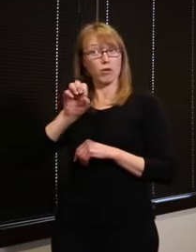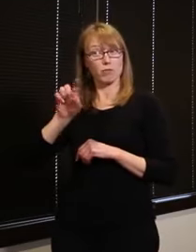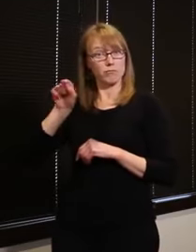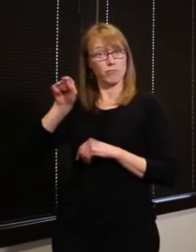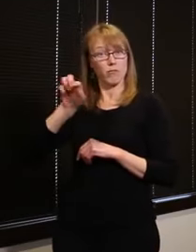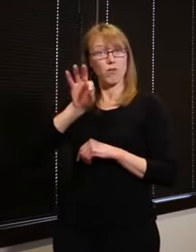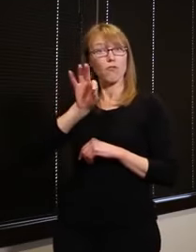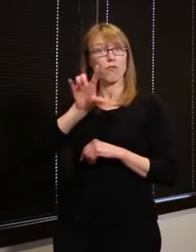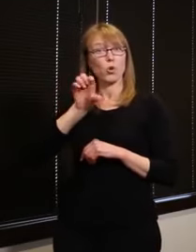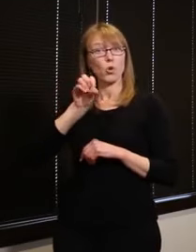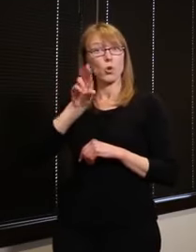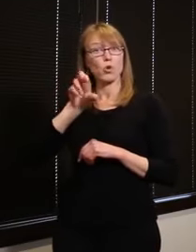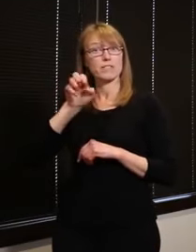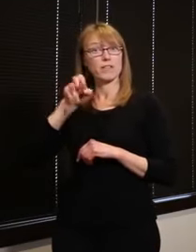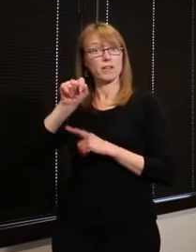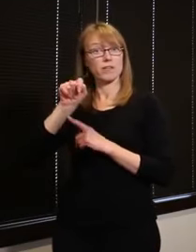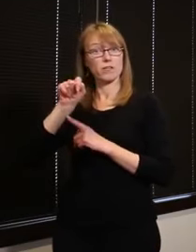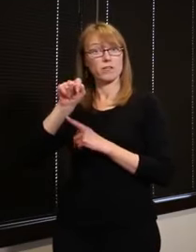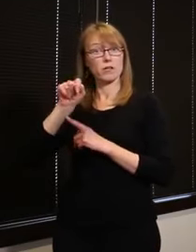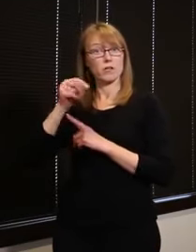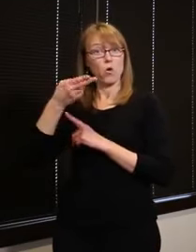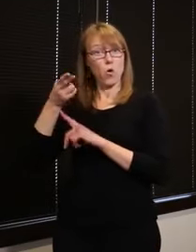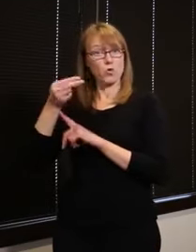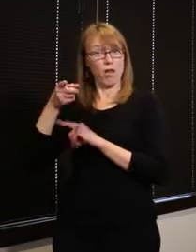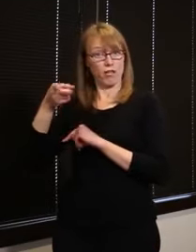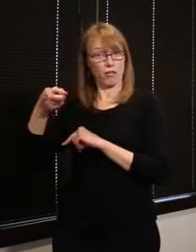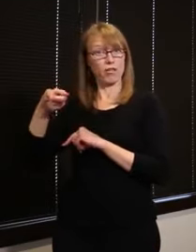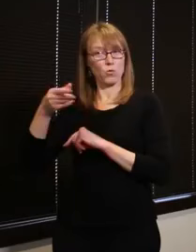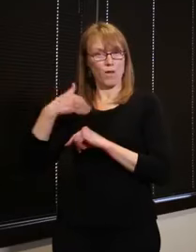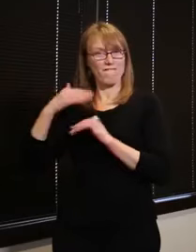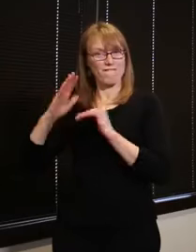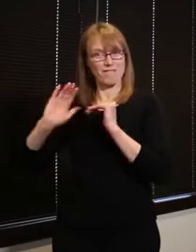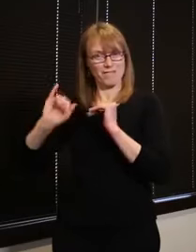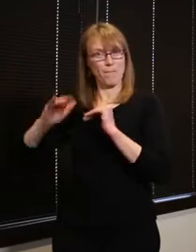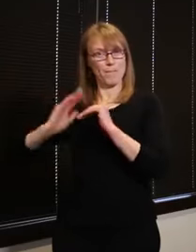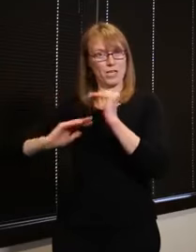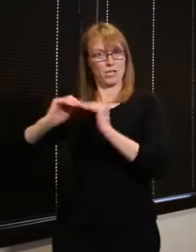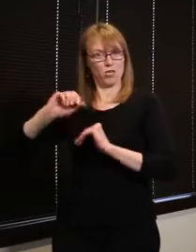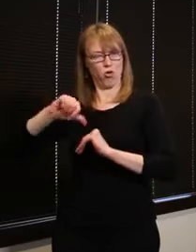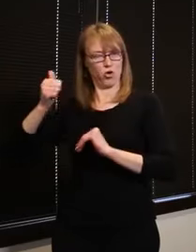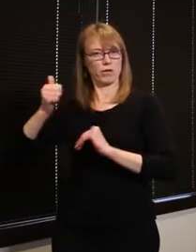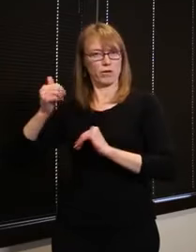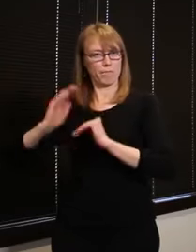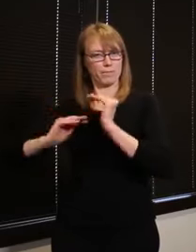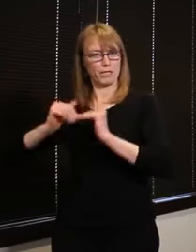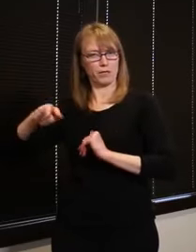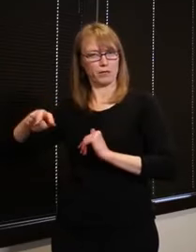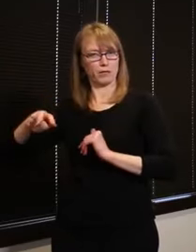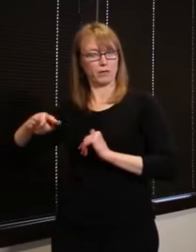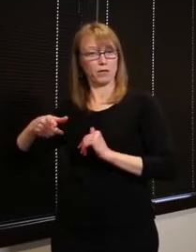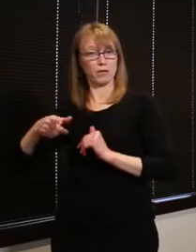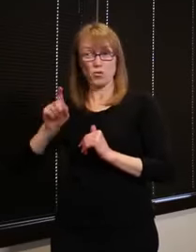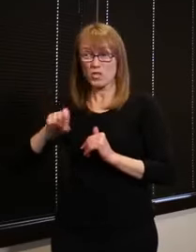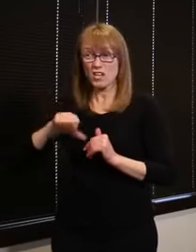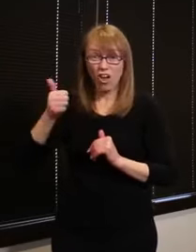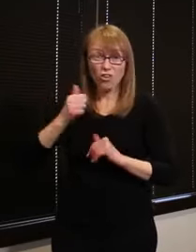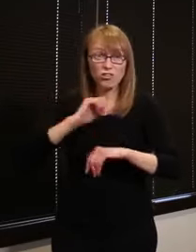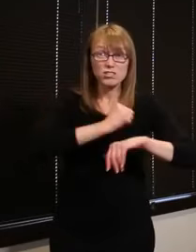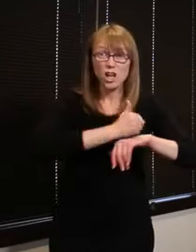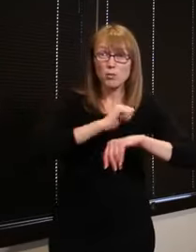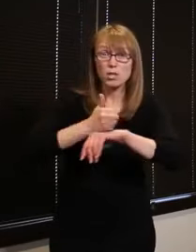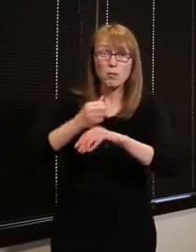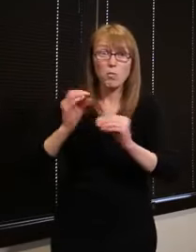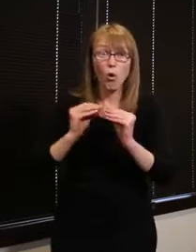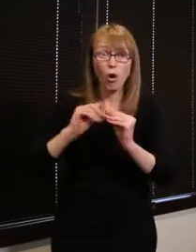now, we seem to be doing fairly well with taking care of patients within our facilities. So you've heard me talk about we're